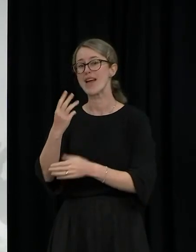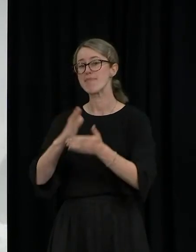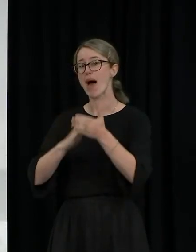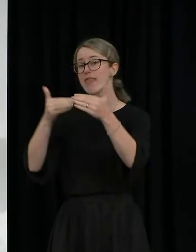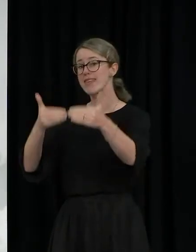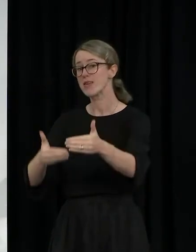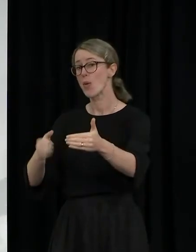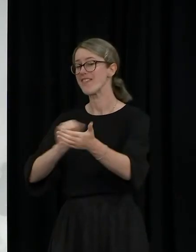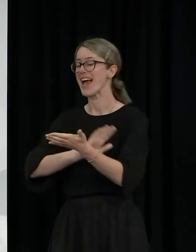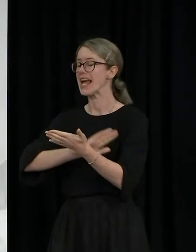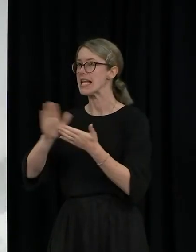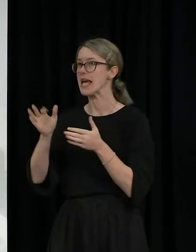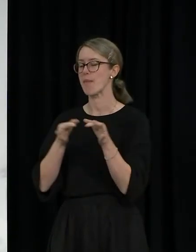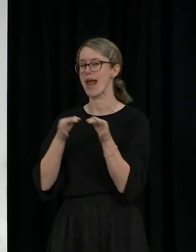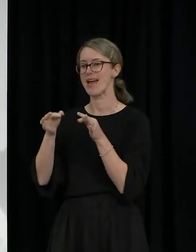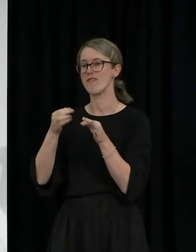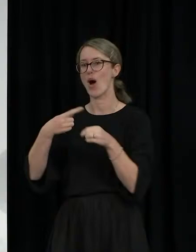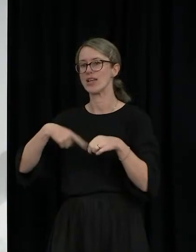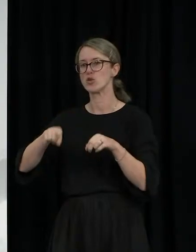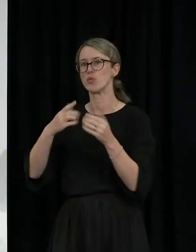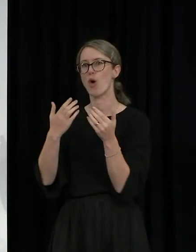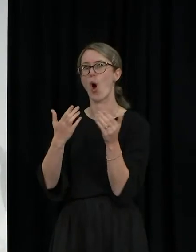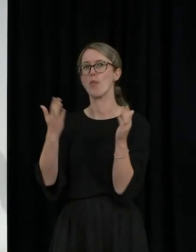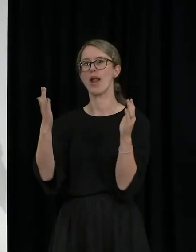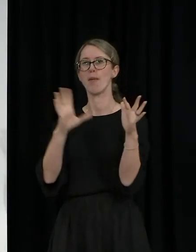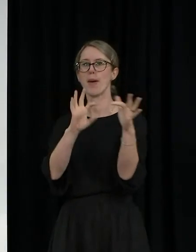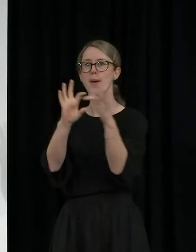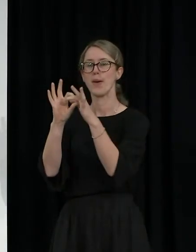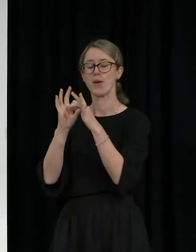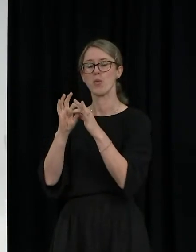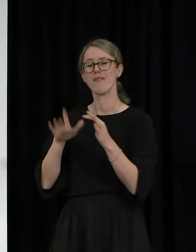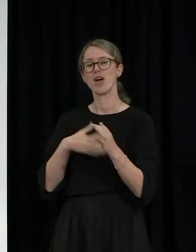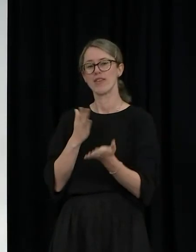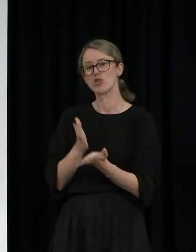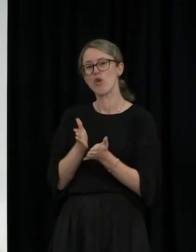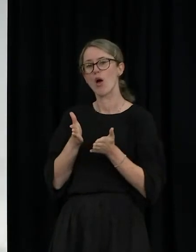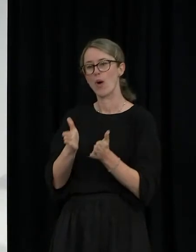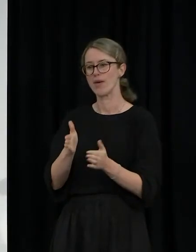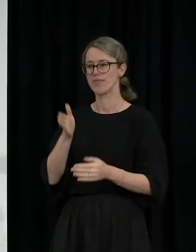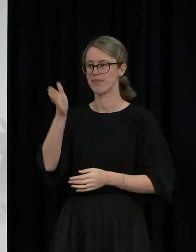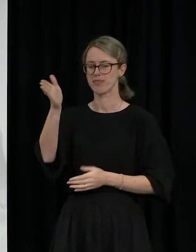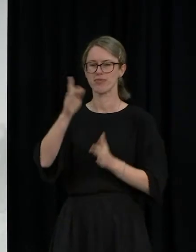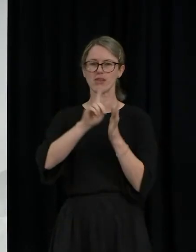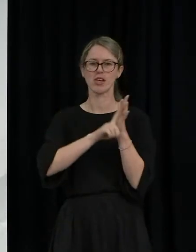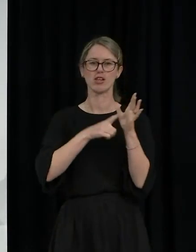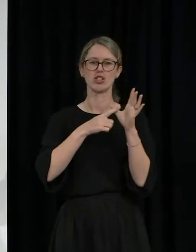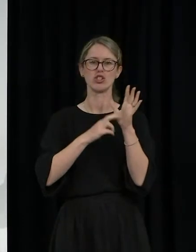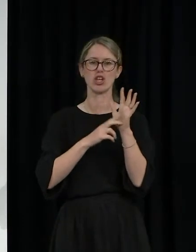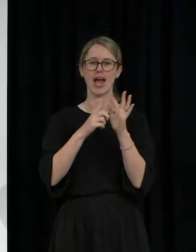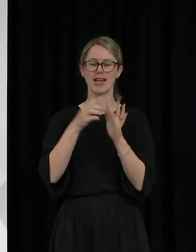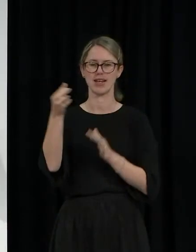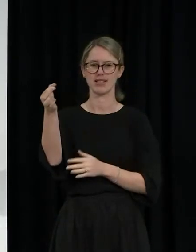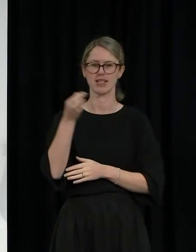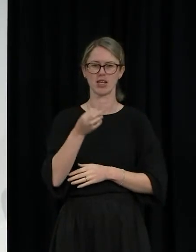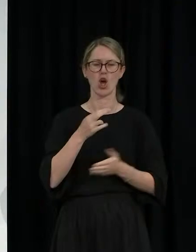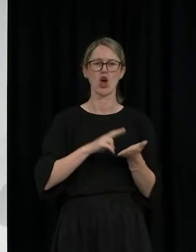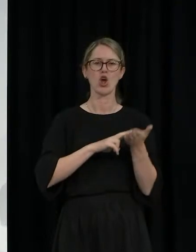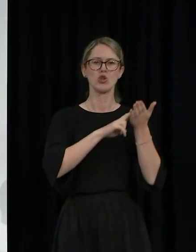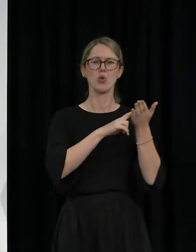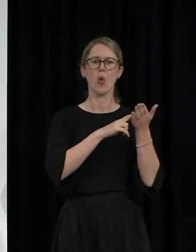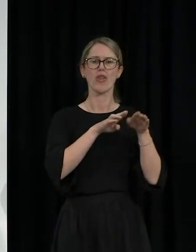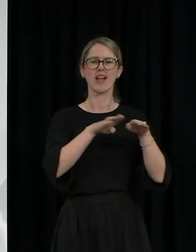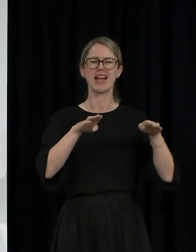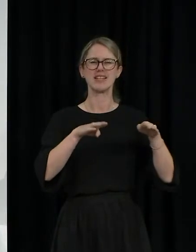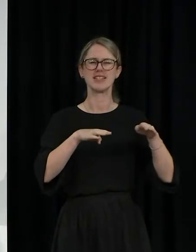to reconnect New Zealanders with the world. We think that's the right thing to do. Jane. In Northland, many businesses are still cut off from the rest